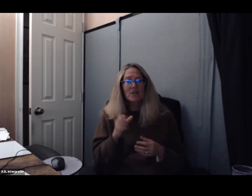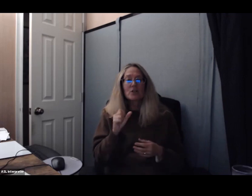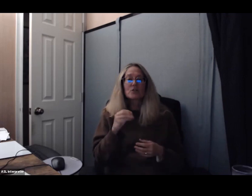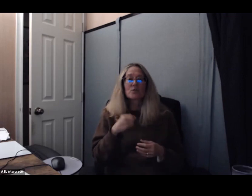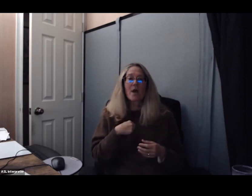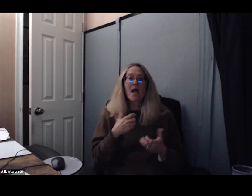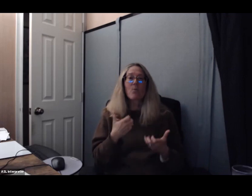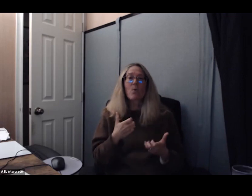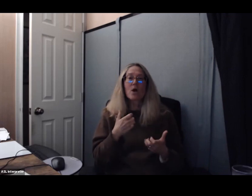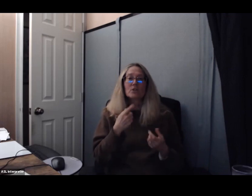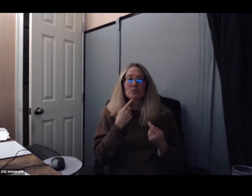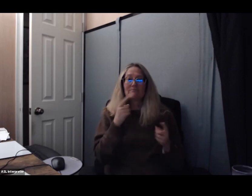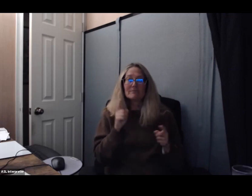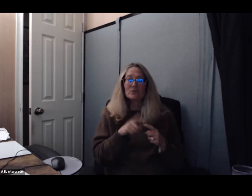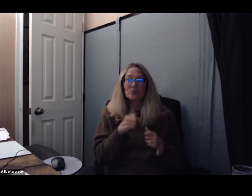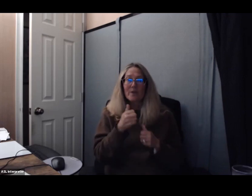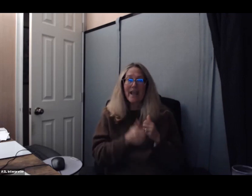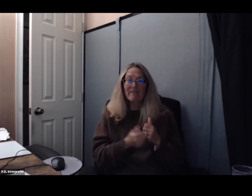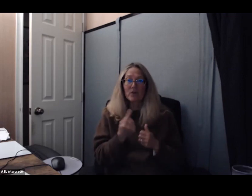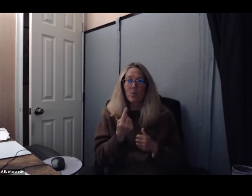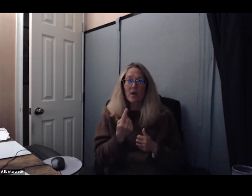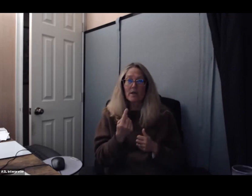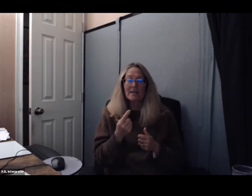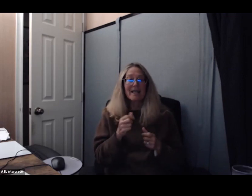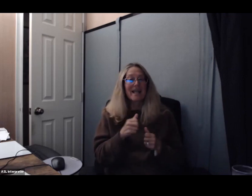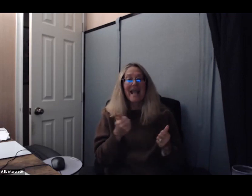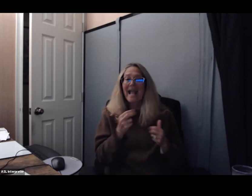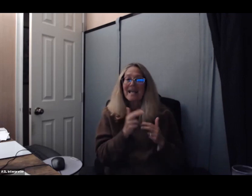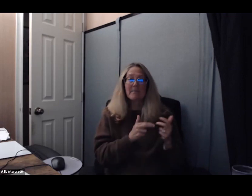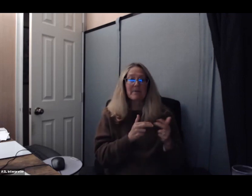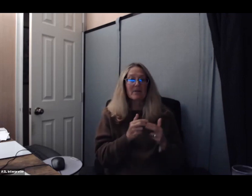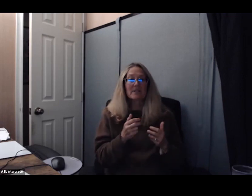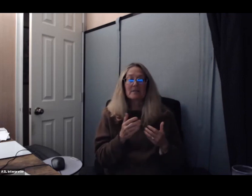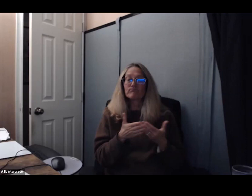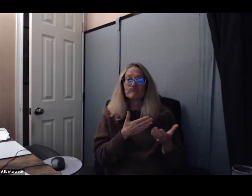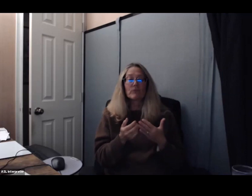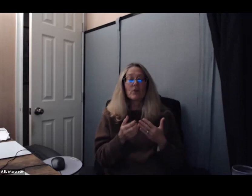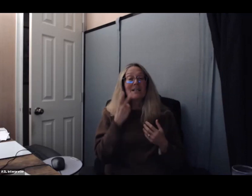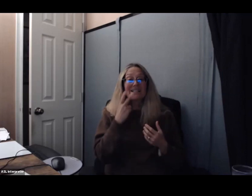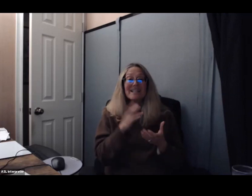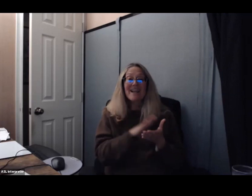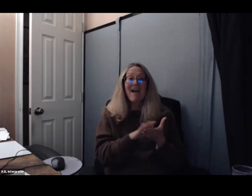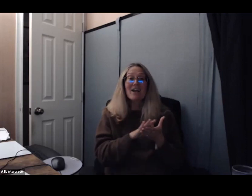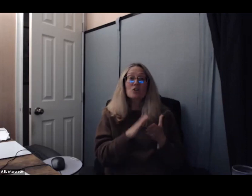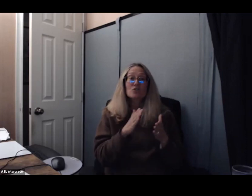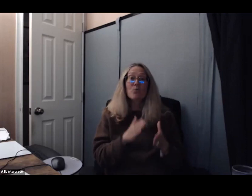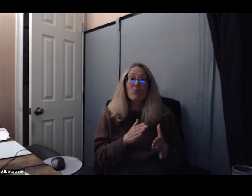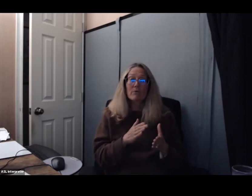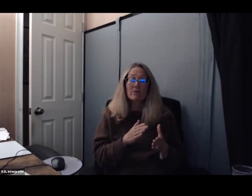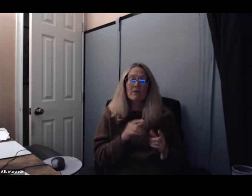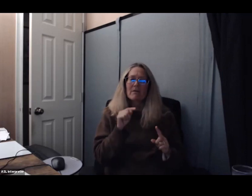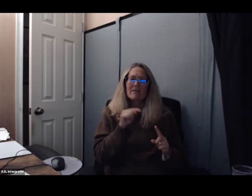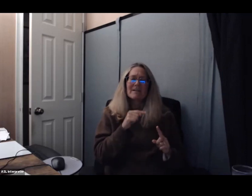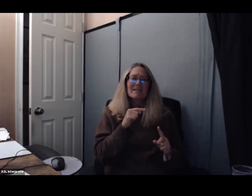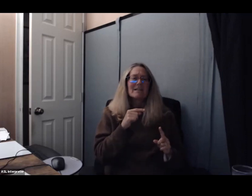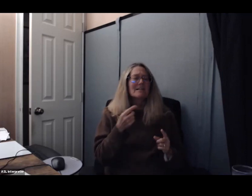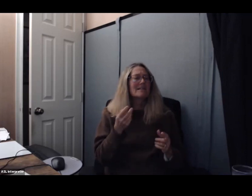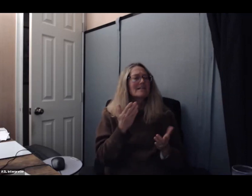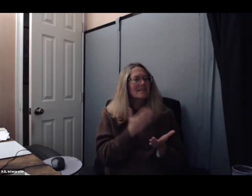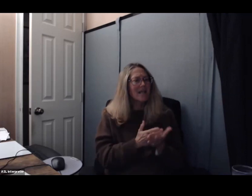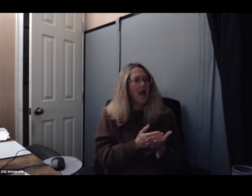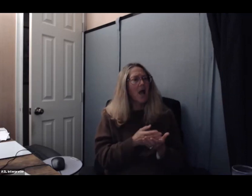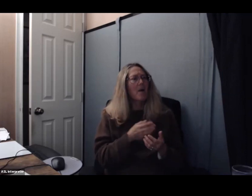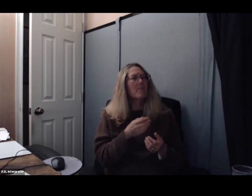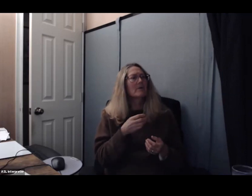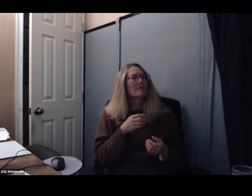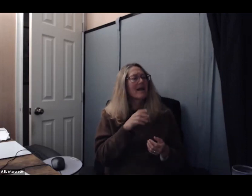to say to everyone who in any building, when you see a custodial person, please stop, look at them,